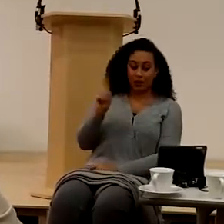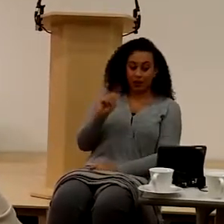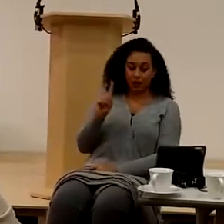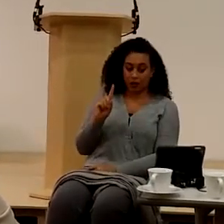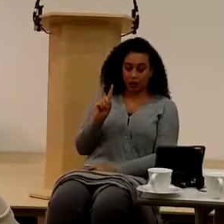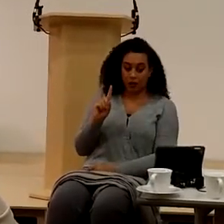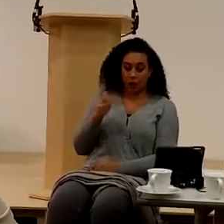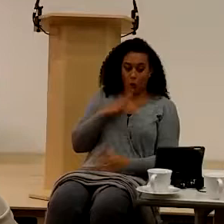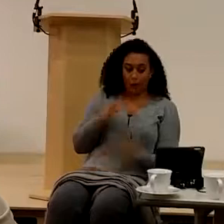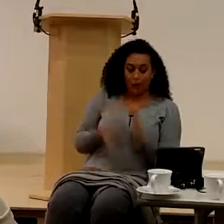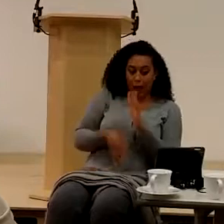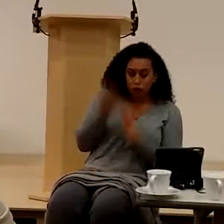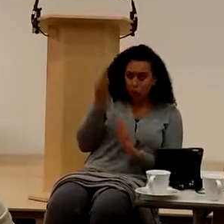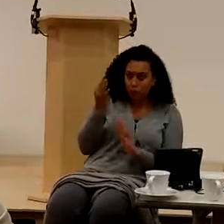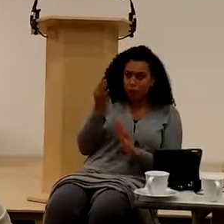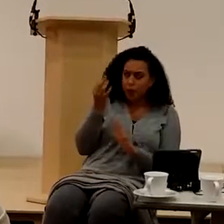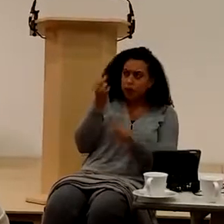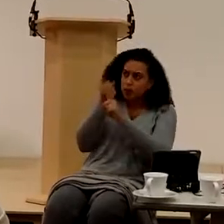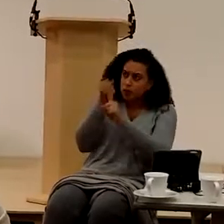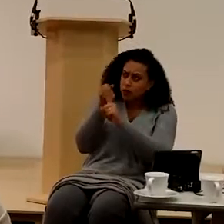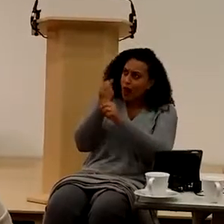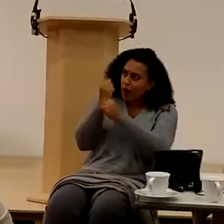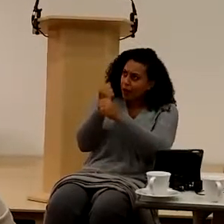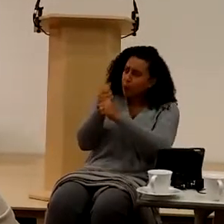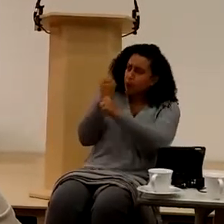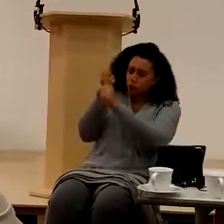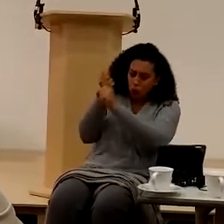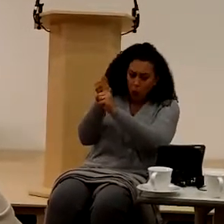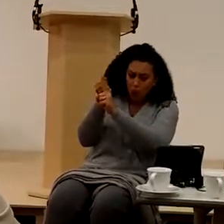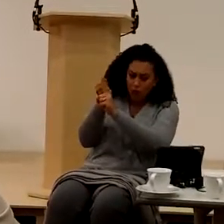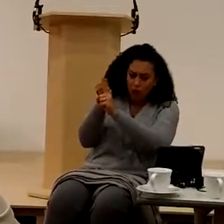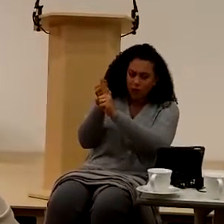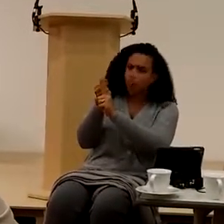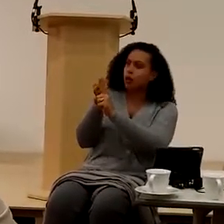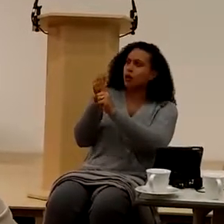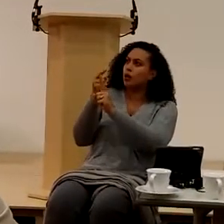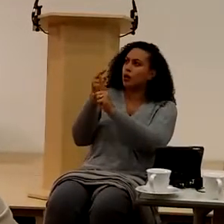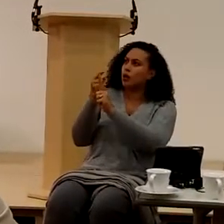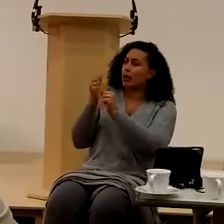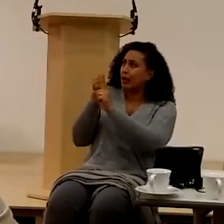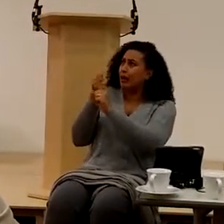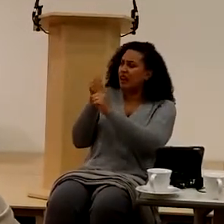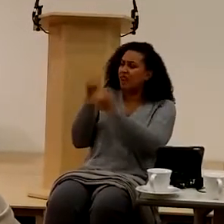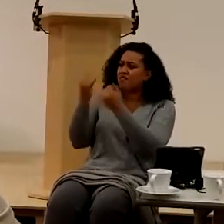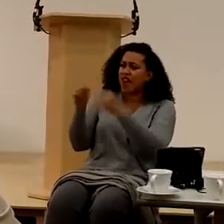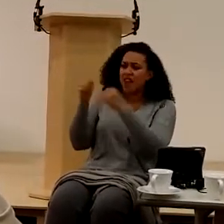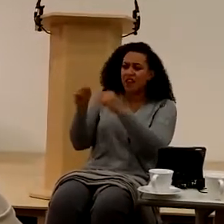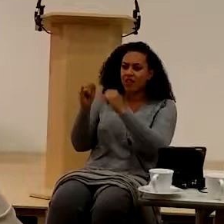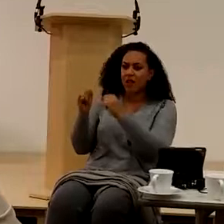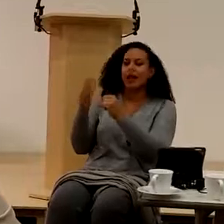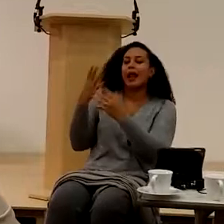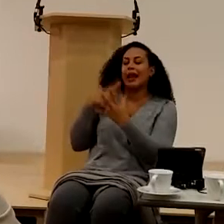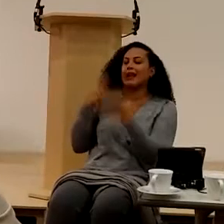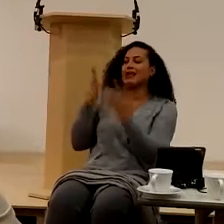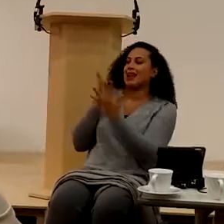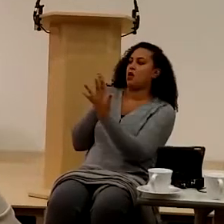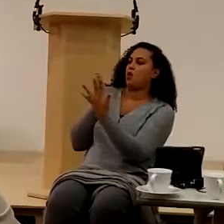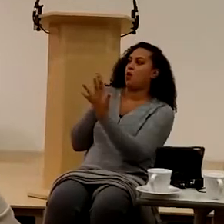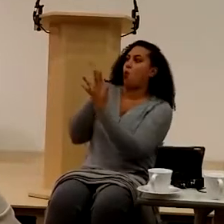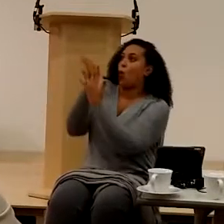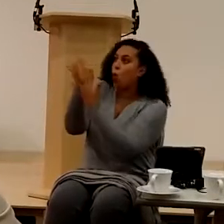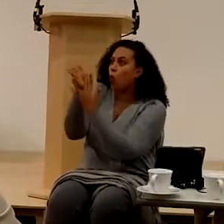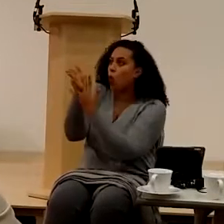contradiction. Seek improvement within the system